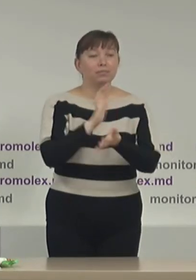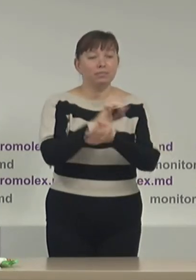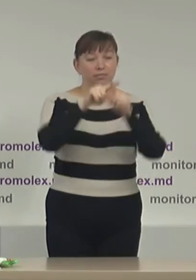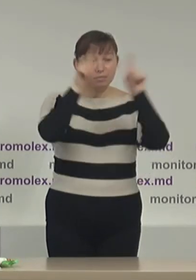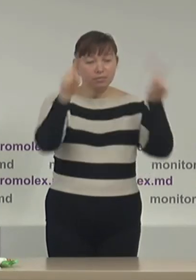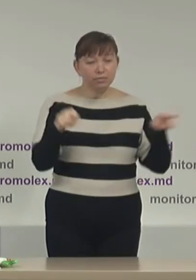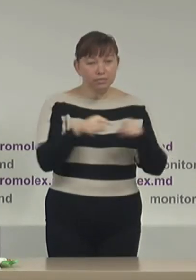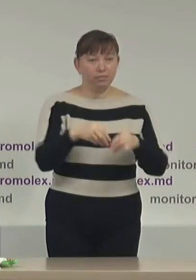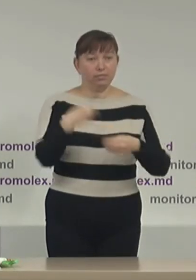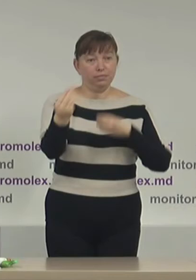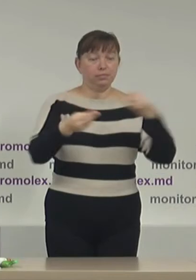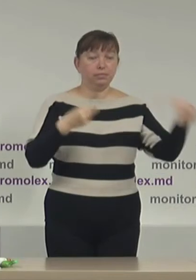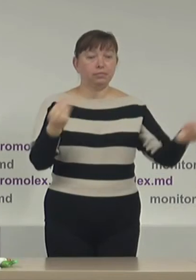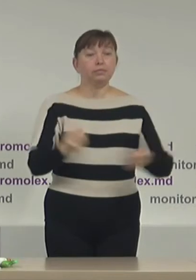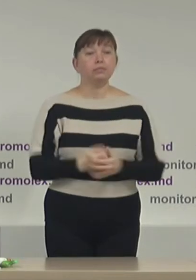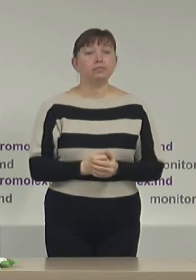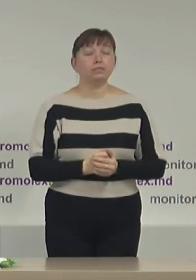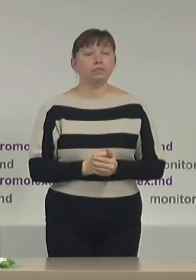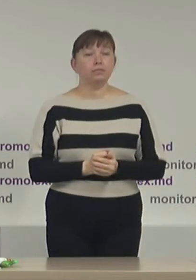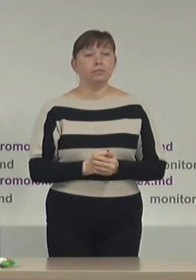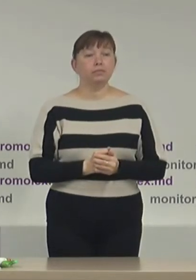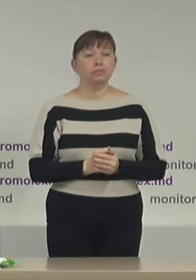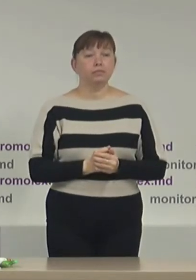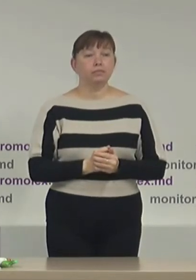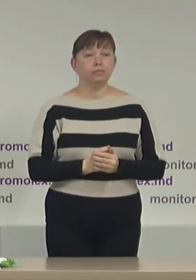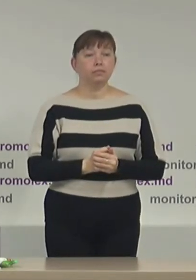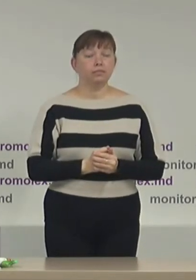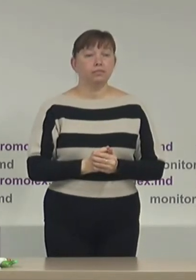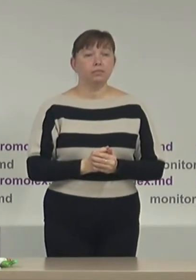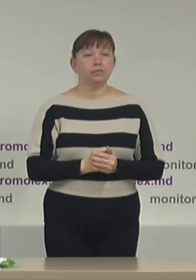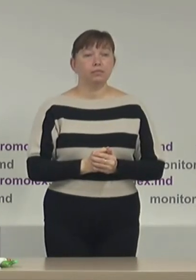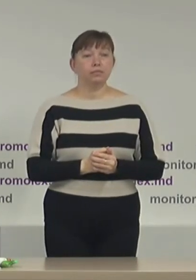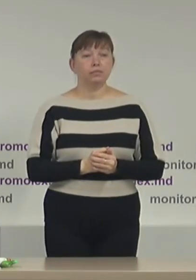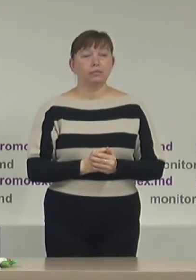involve distribution of leaflets and newspapers.